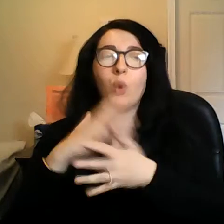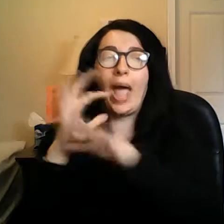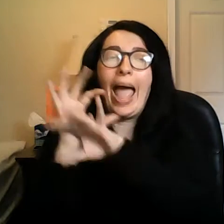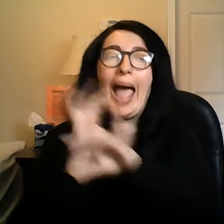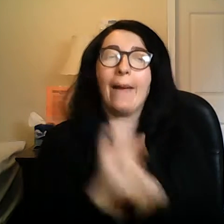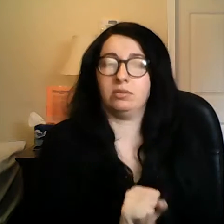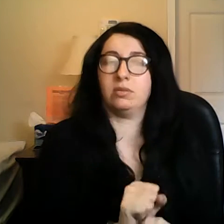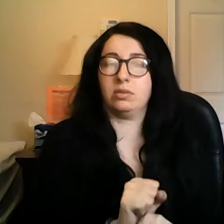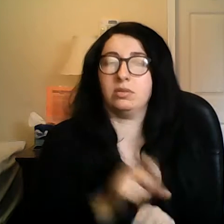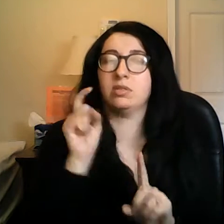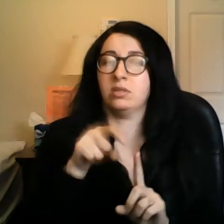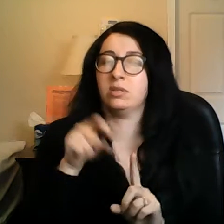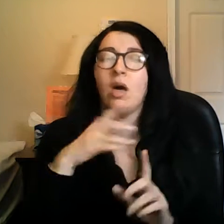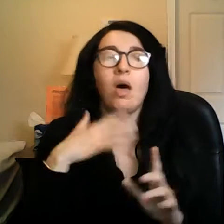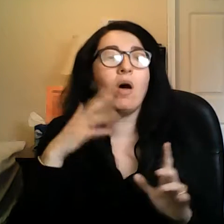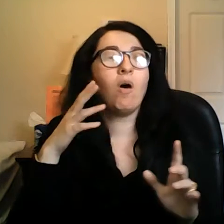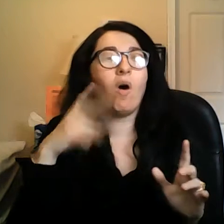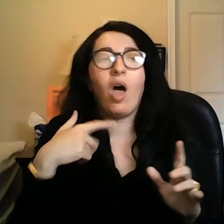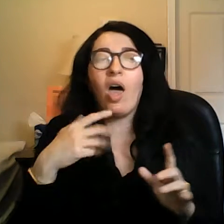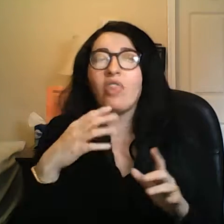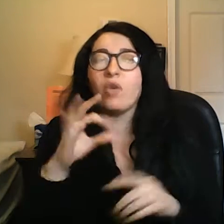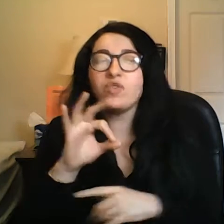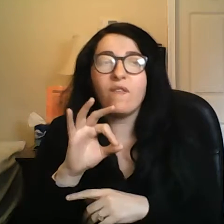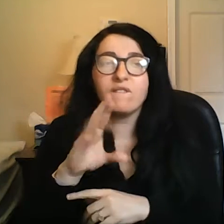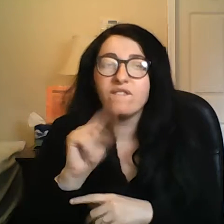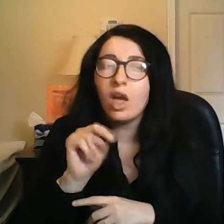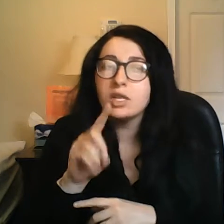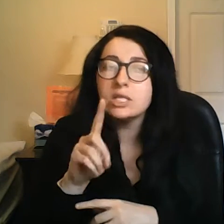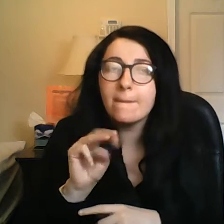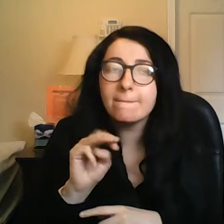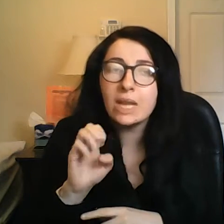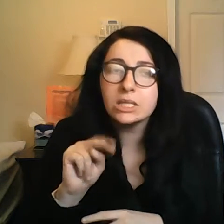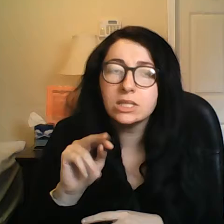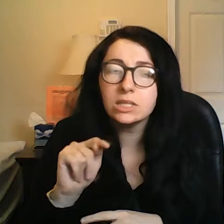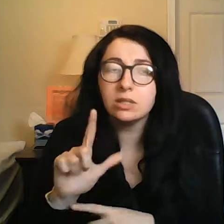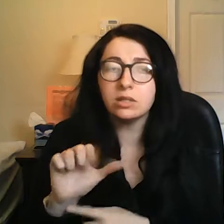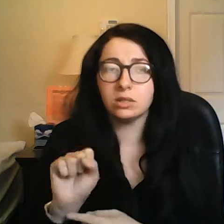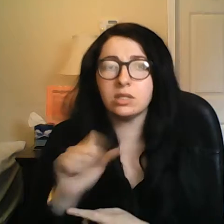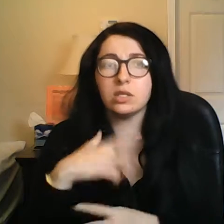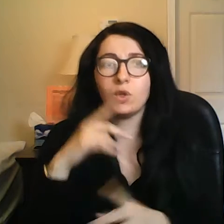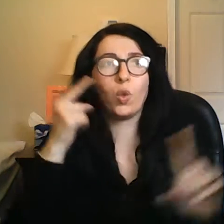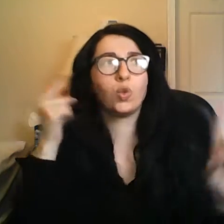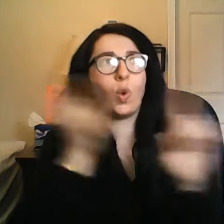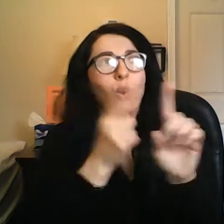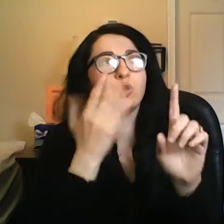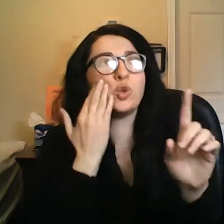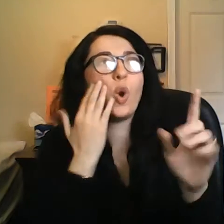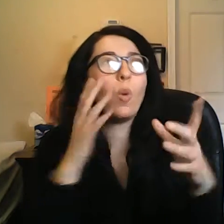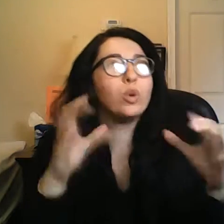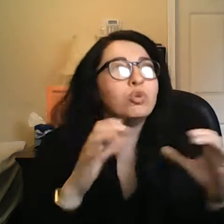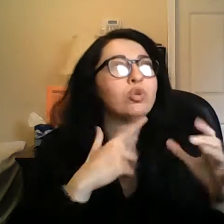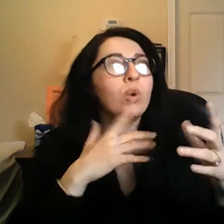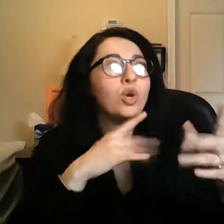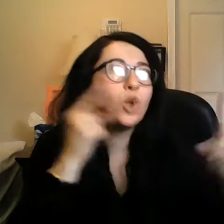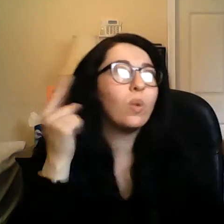those fundamentals so that when you do practice, you know what you're doing, you know what your goals are, and you know how to get there. And another great resource, and